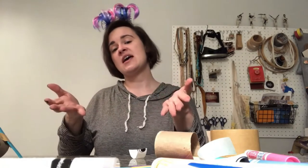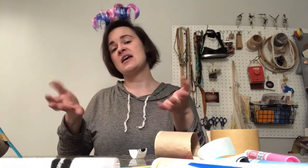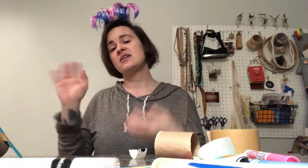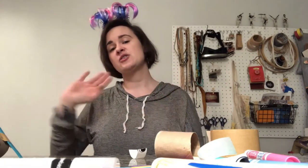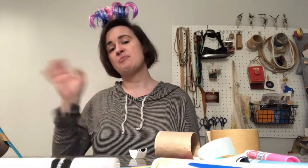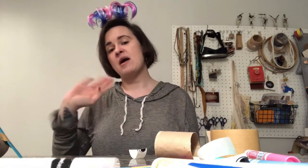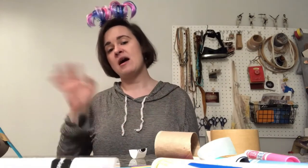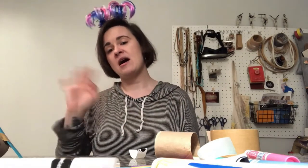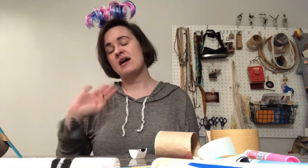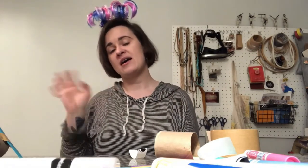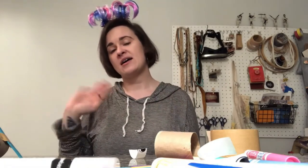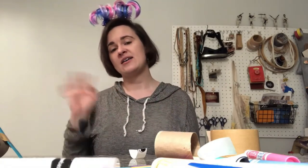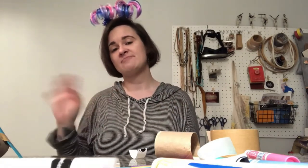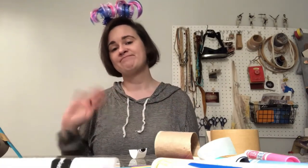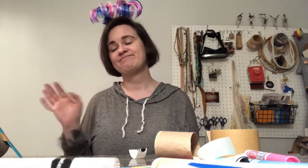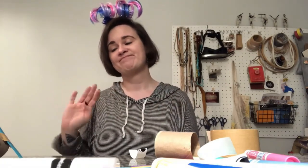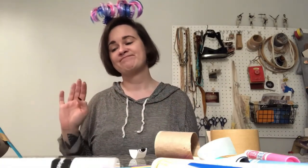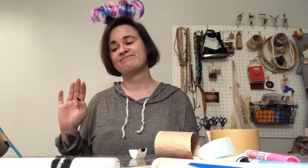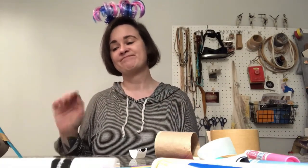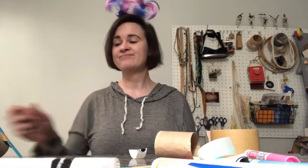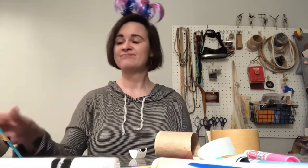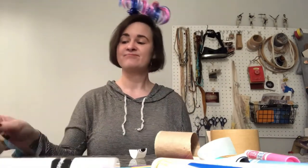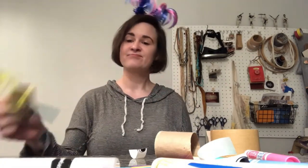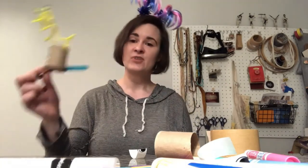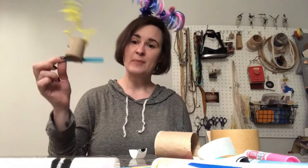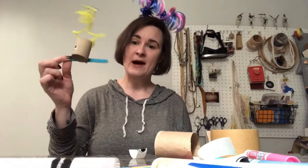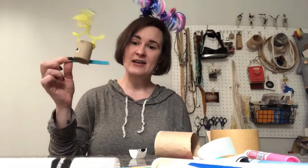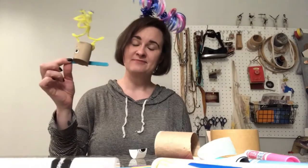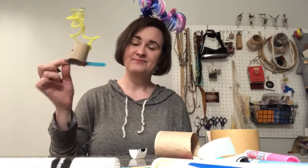to say goodbye. Goodbye.